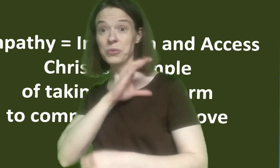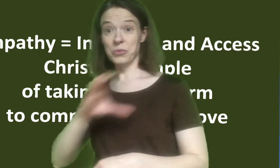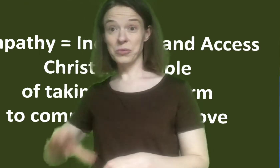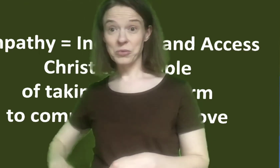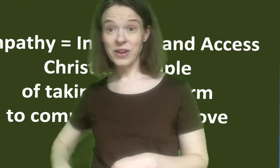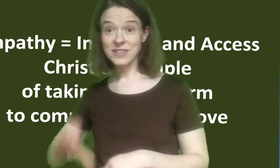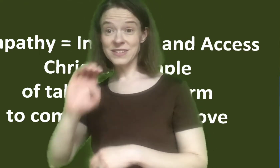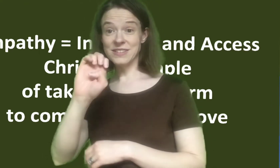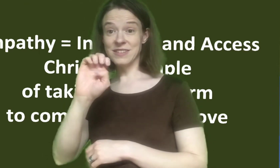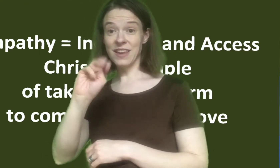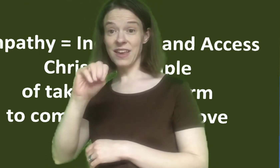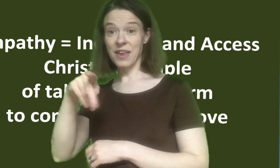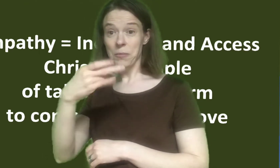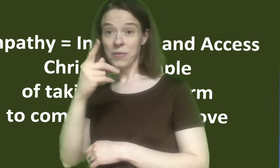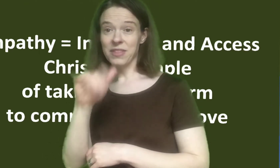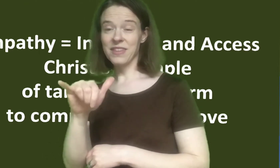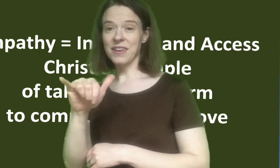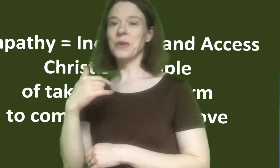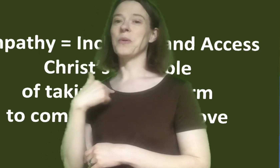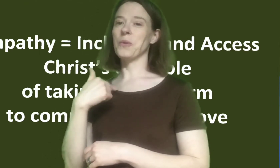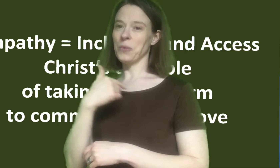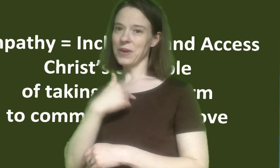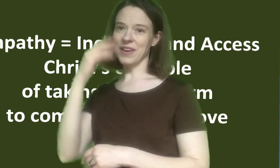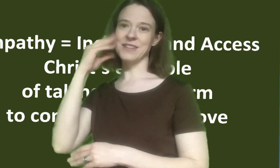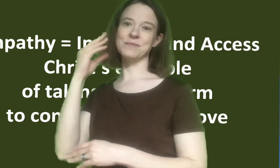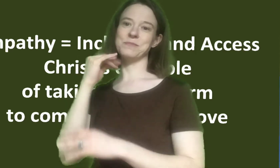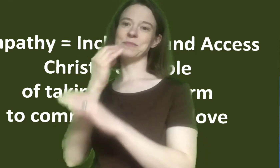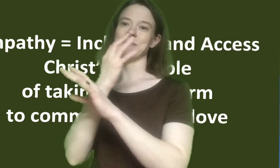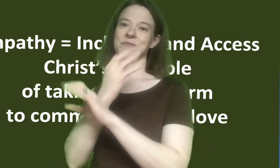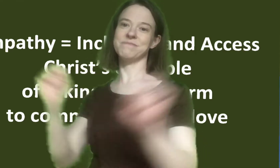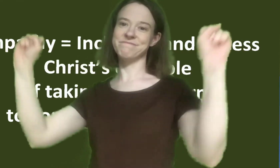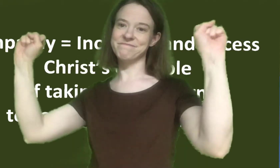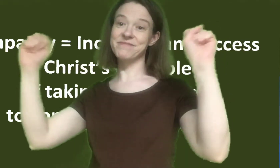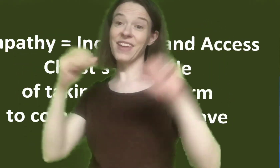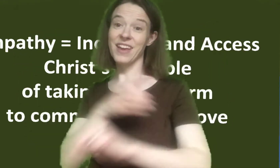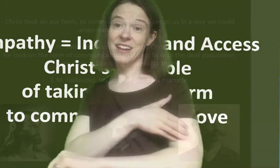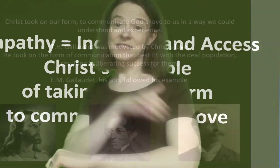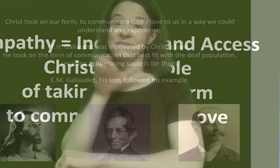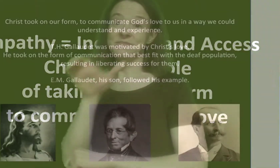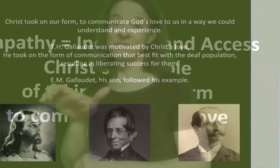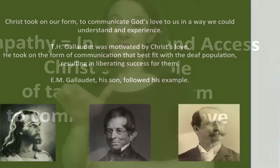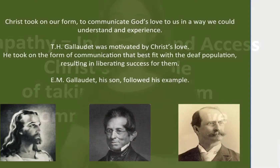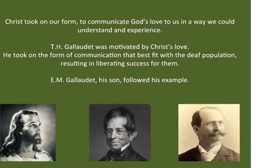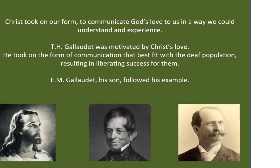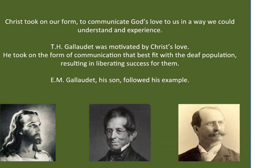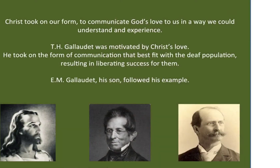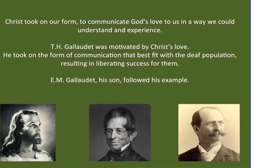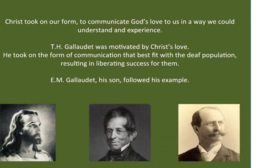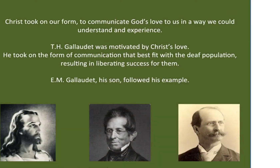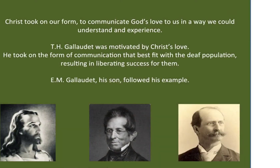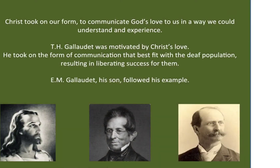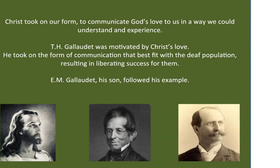And through Christ and his empathy, we experience freedom and empowerment.